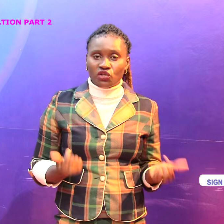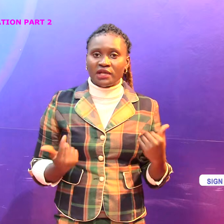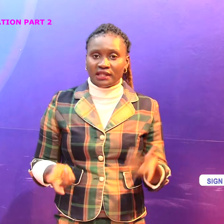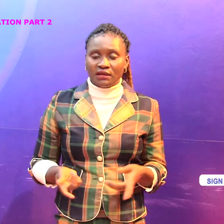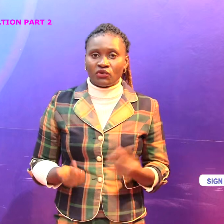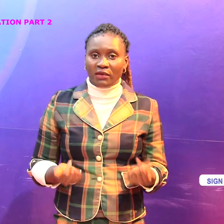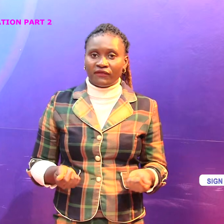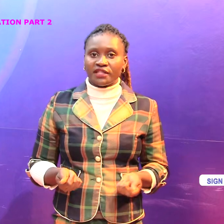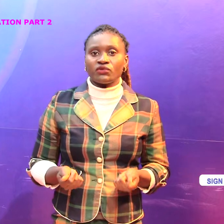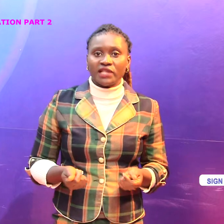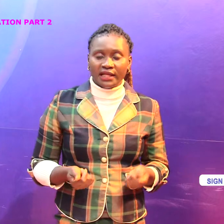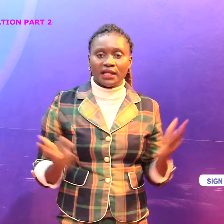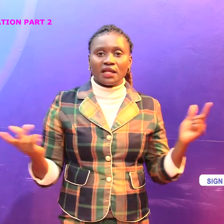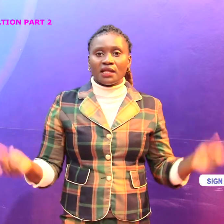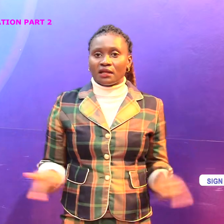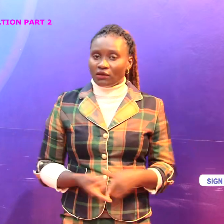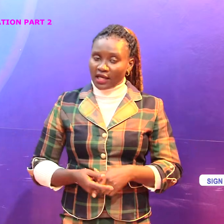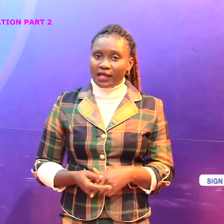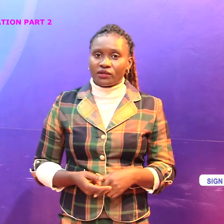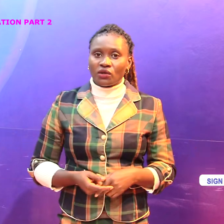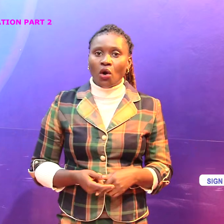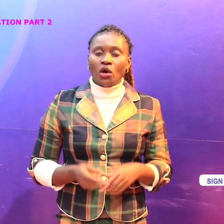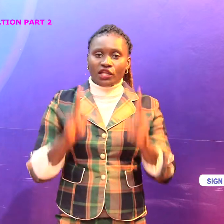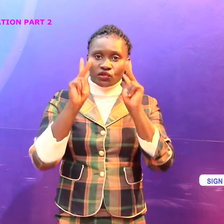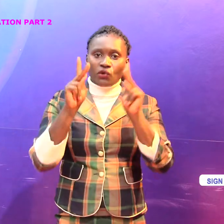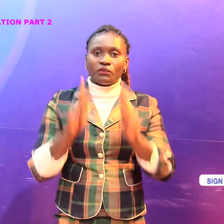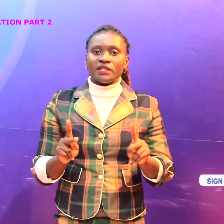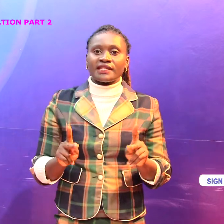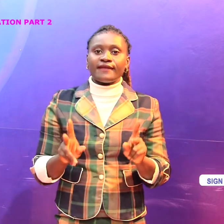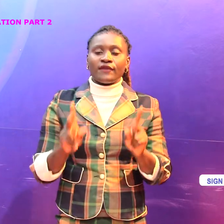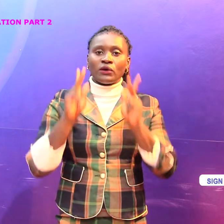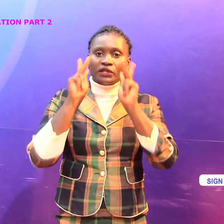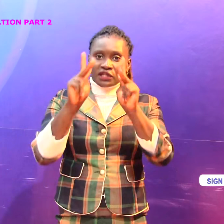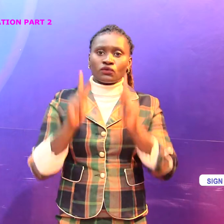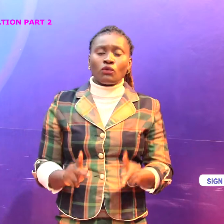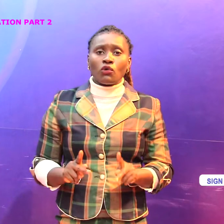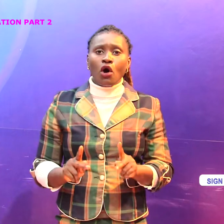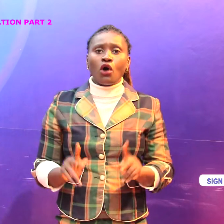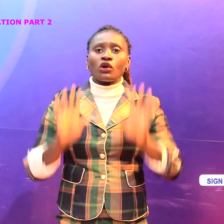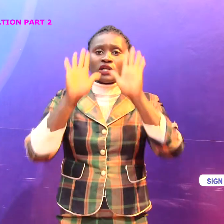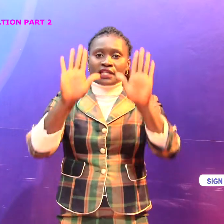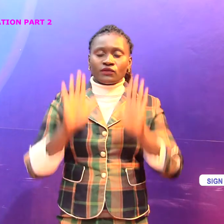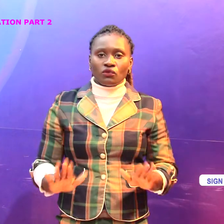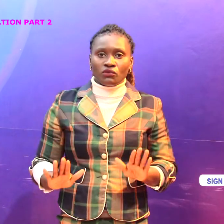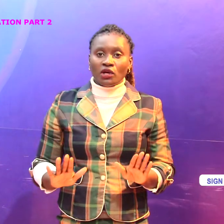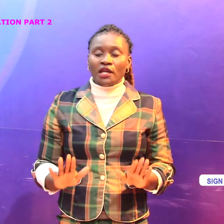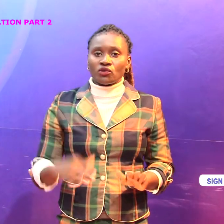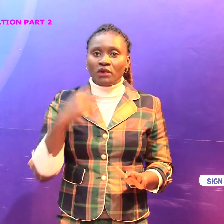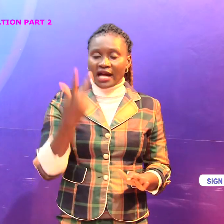and same on my Facebook channel. Okay, so Kisumu, this is a sign for Kisumu or Kisumu. Kisumu has